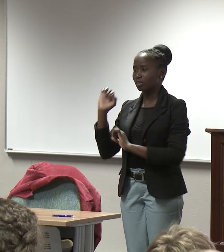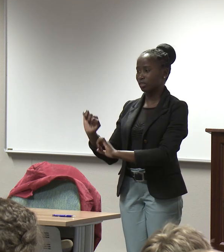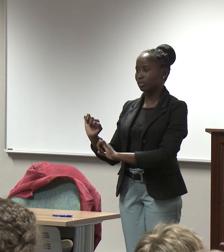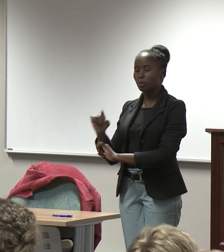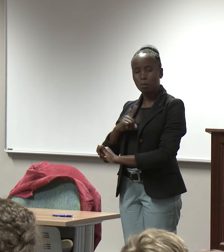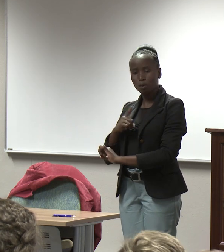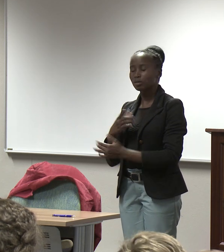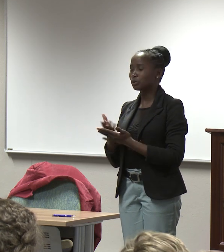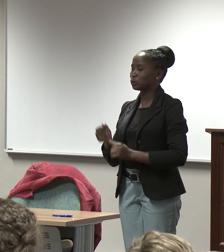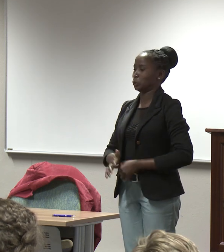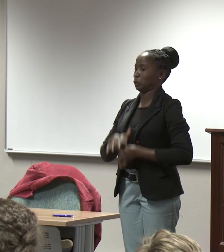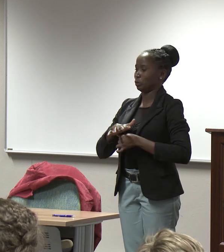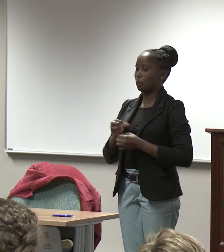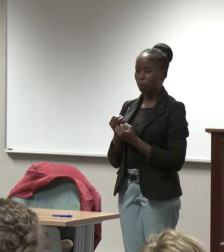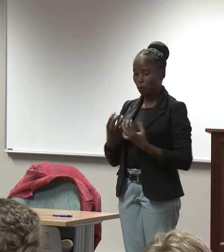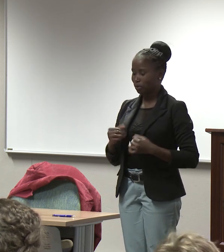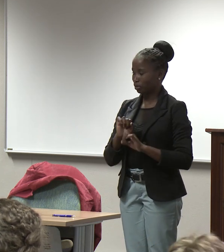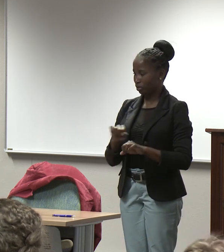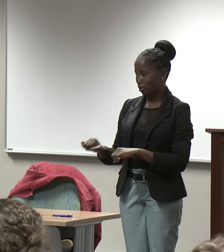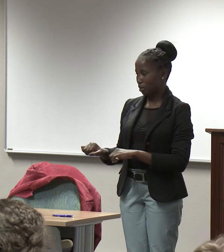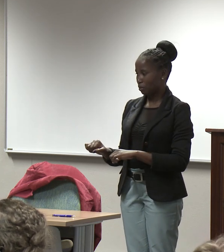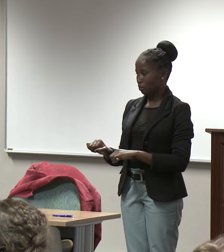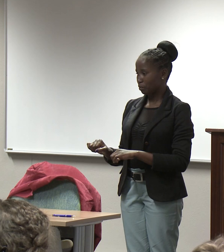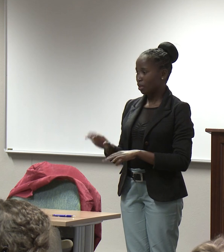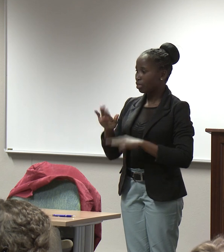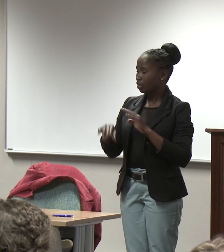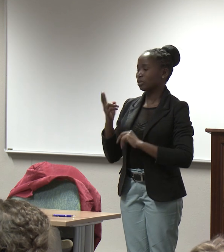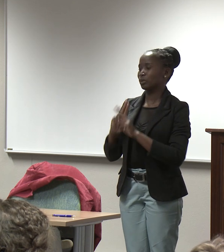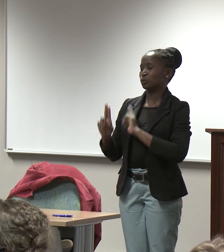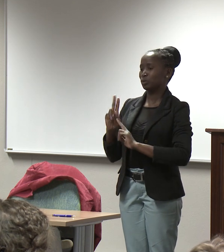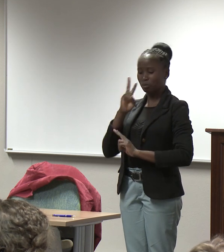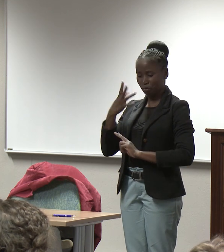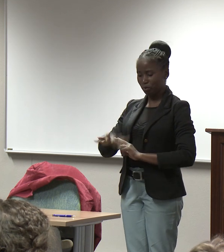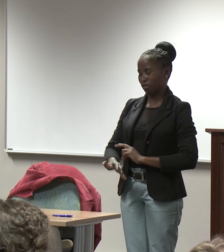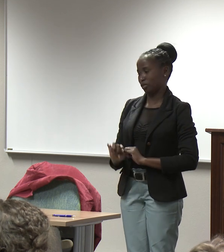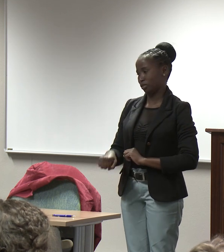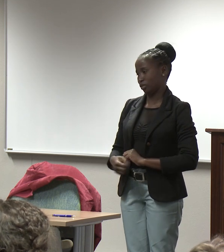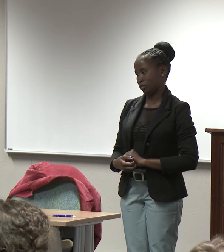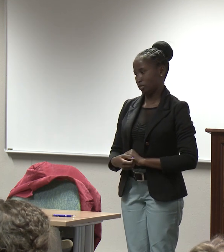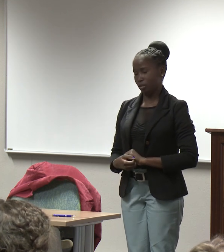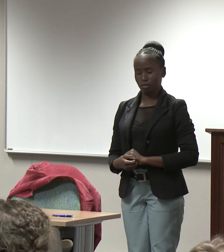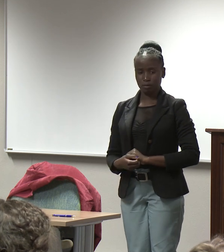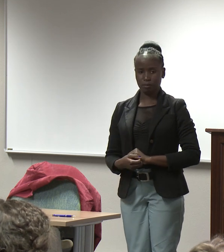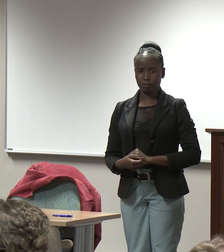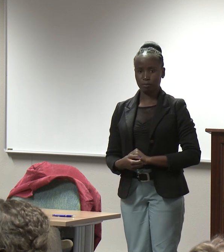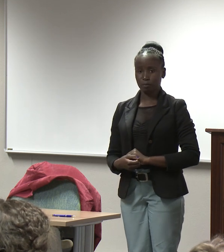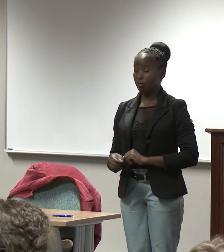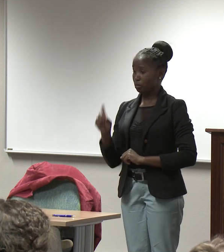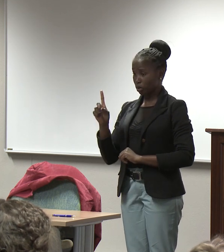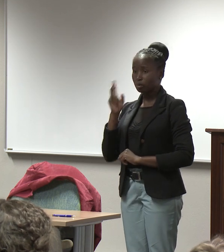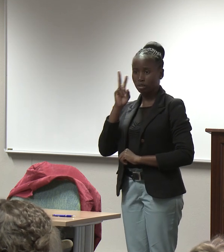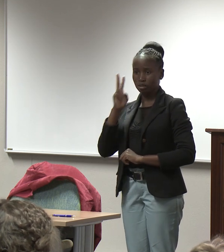dominant thing. It's very easy to make a caricature and then destroy it. We have seen that. But you have to see the